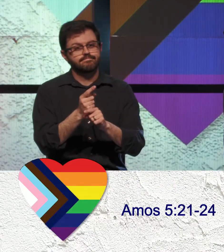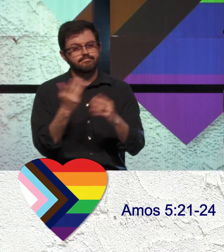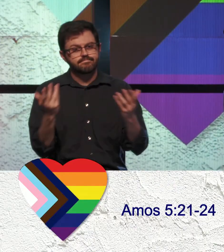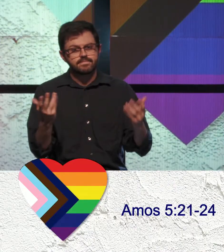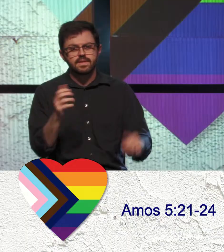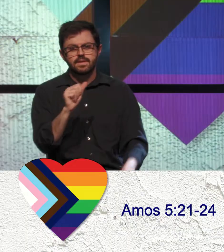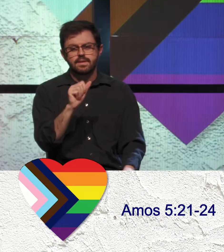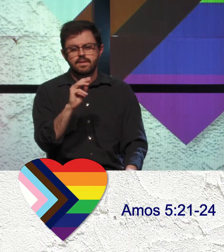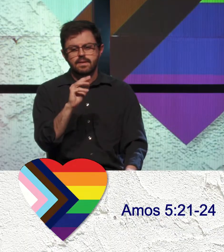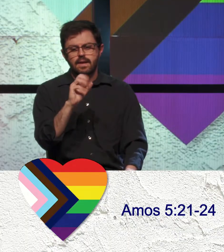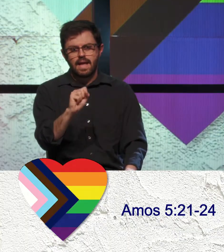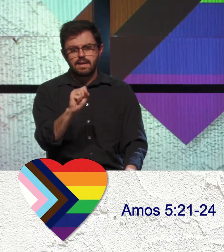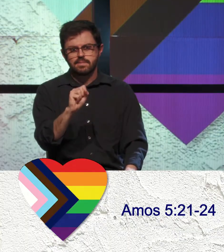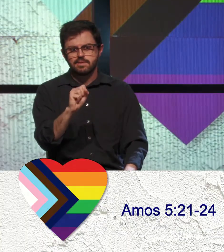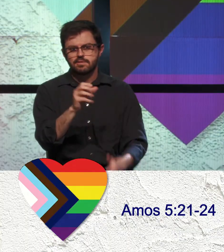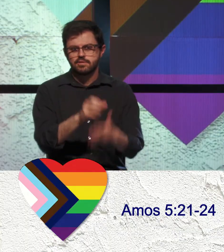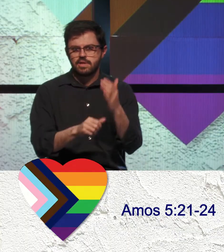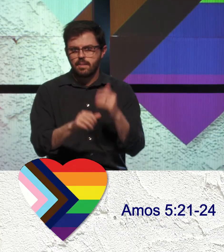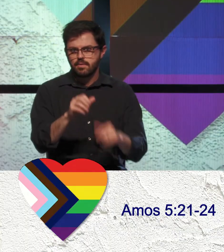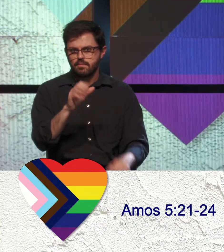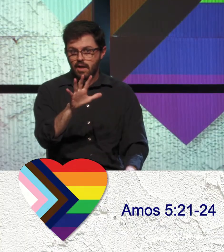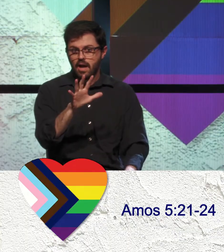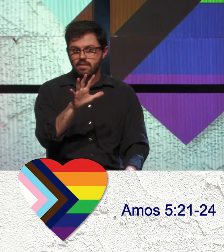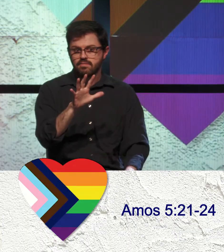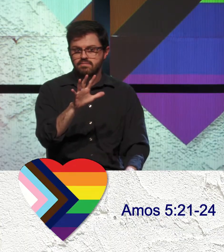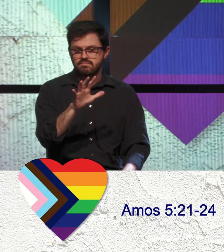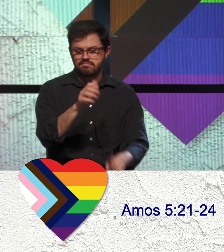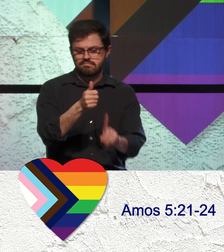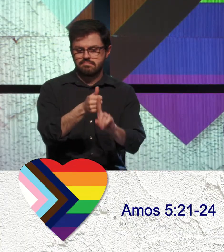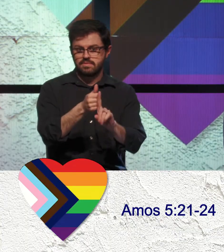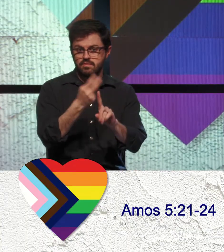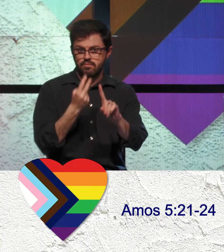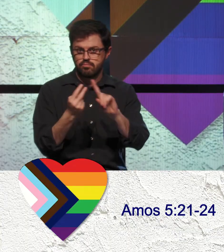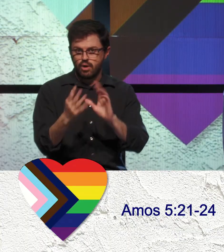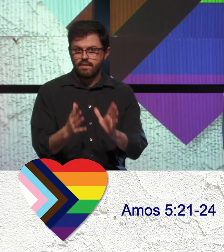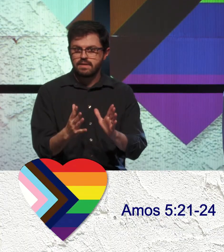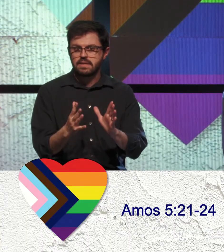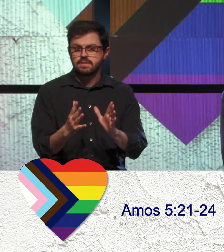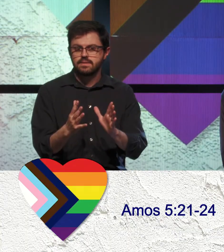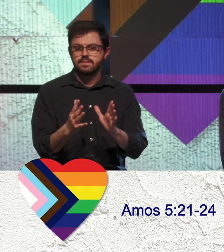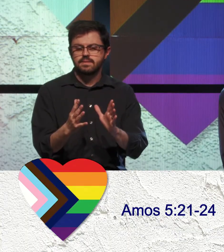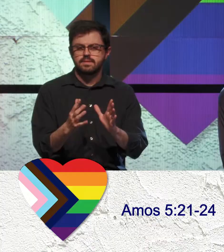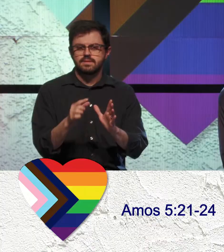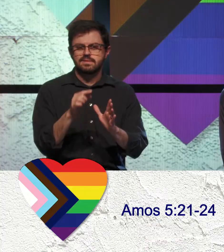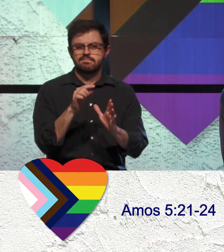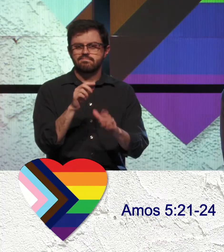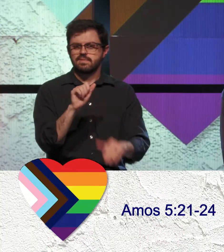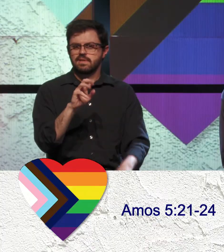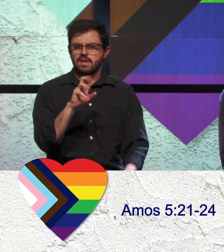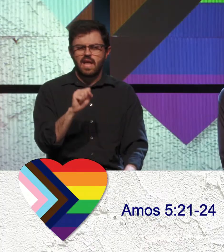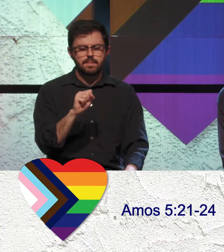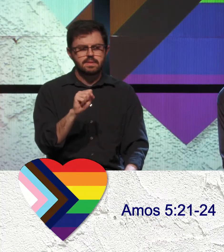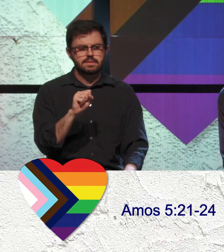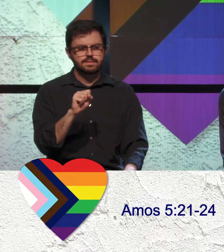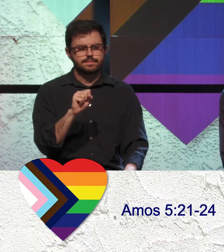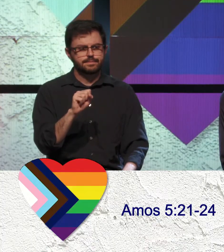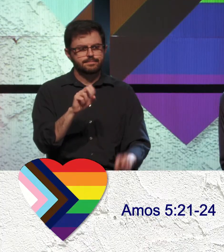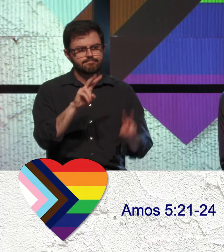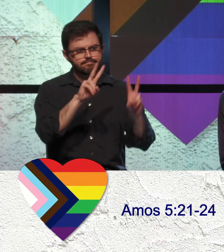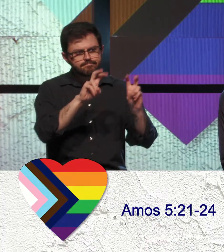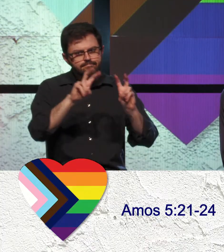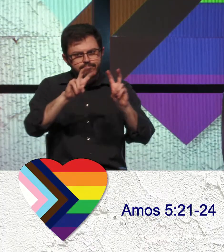Amos chapter 5, prophetic voice. who's looking around at his country. He's looking around